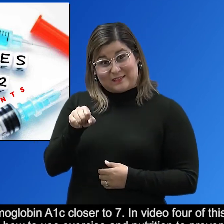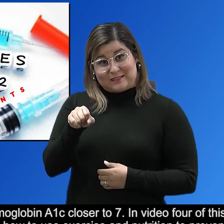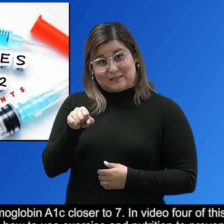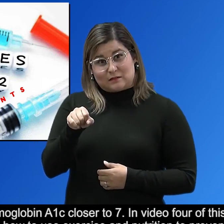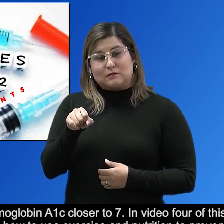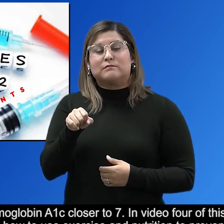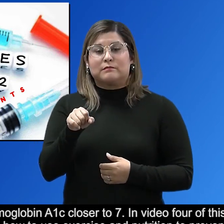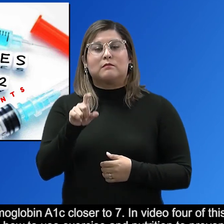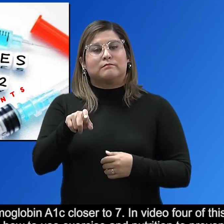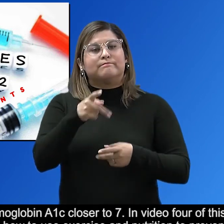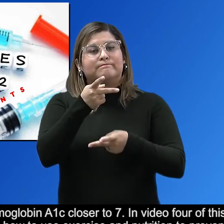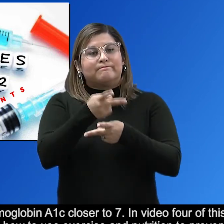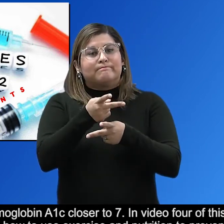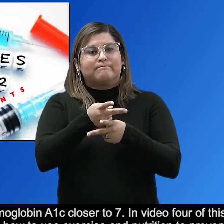closer to 7.